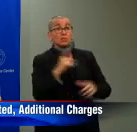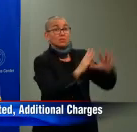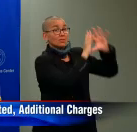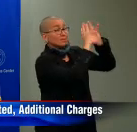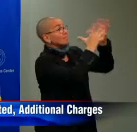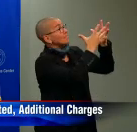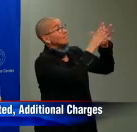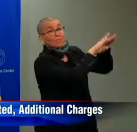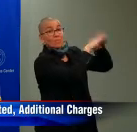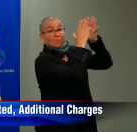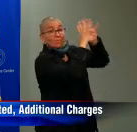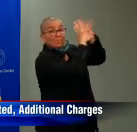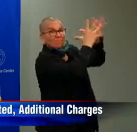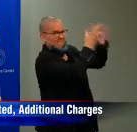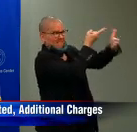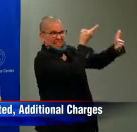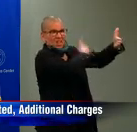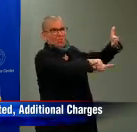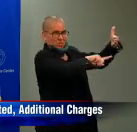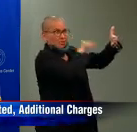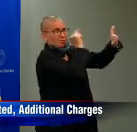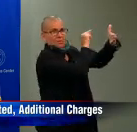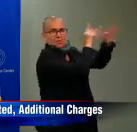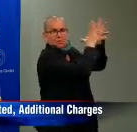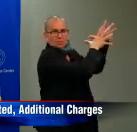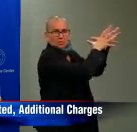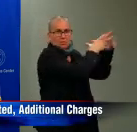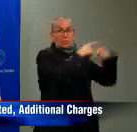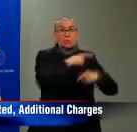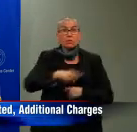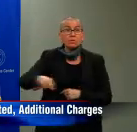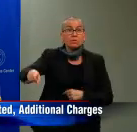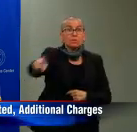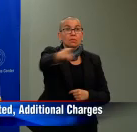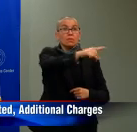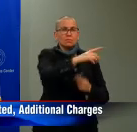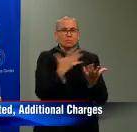issue. Pick your issue that led to this. We have major